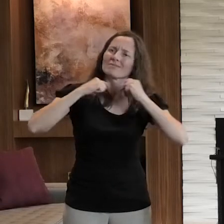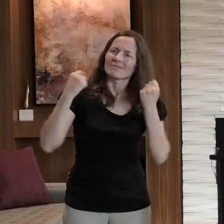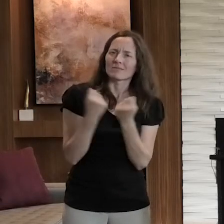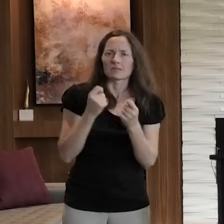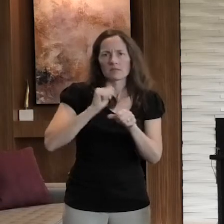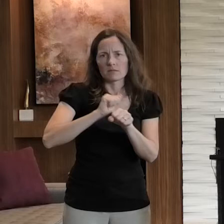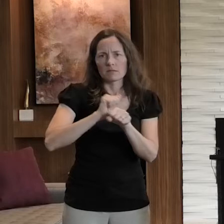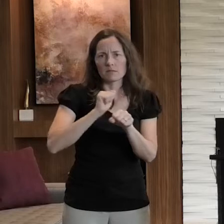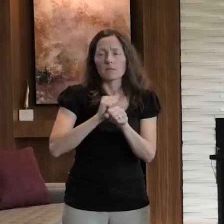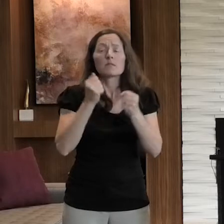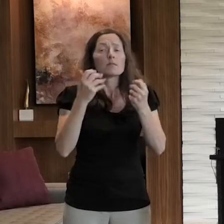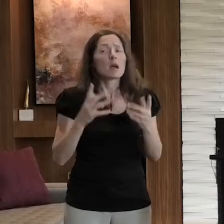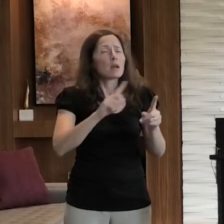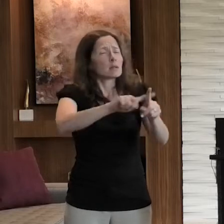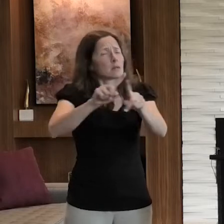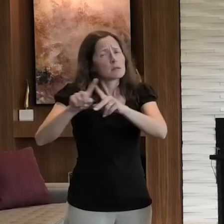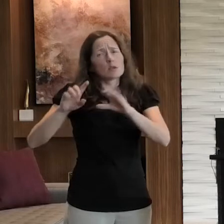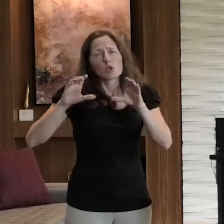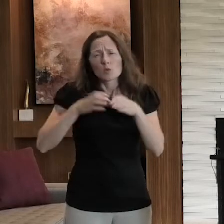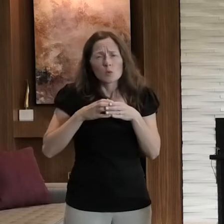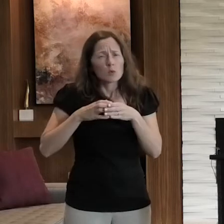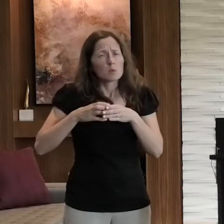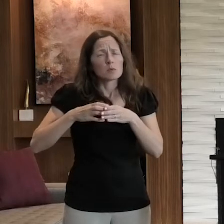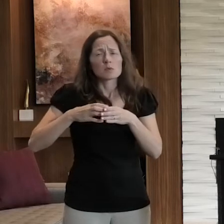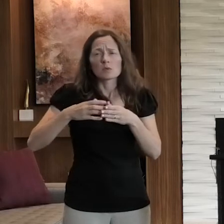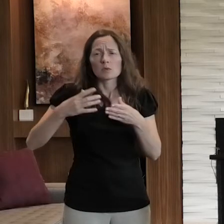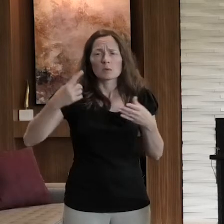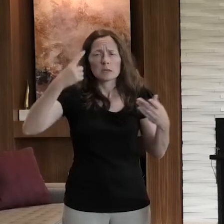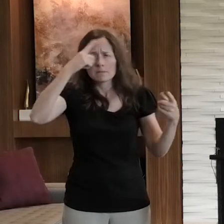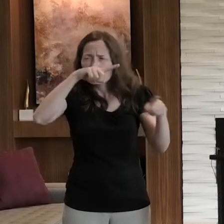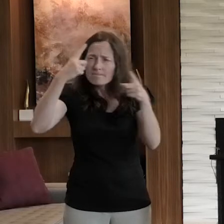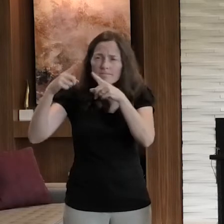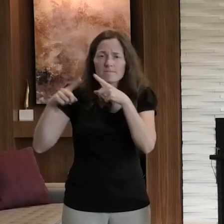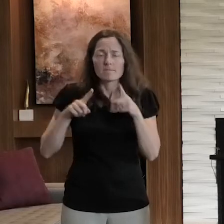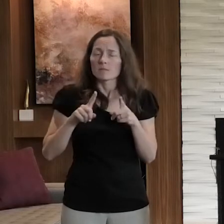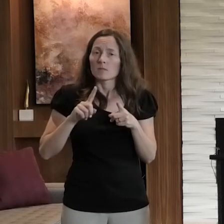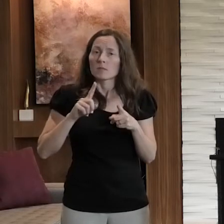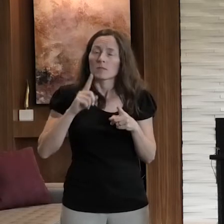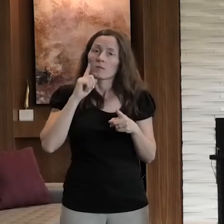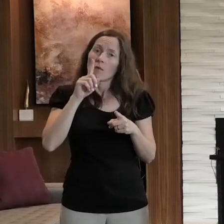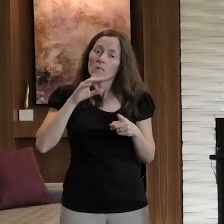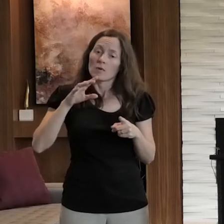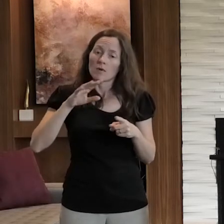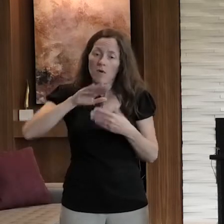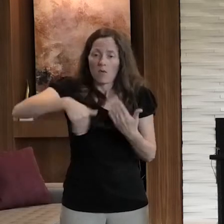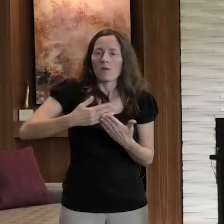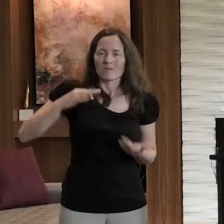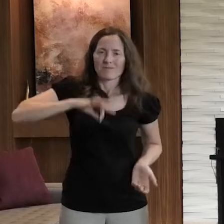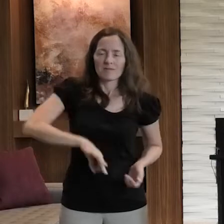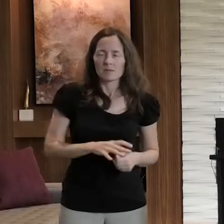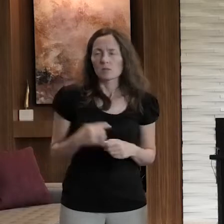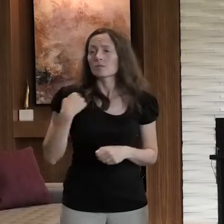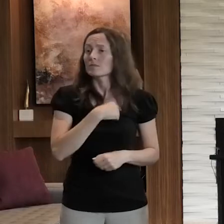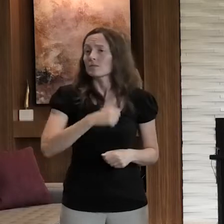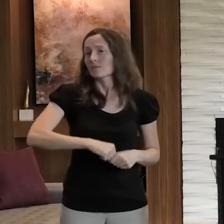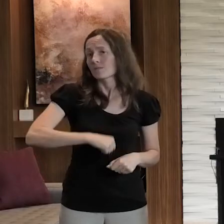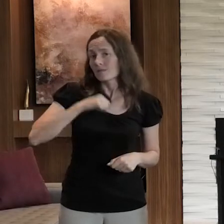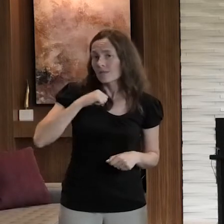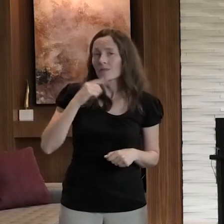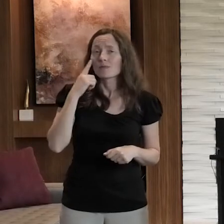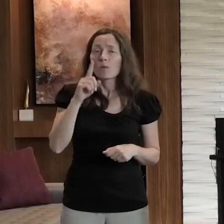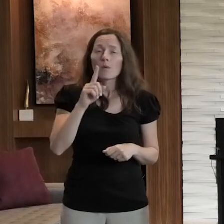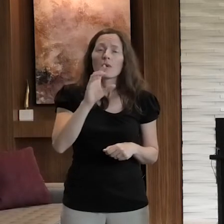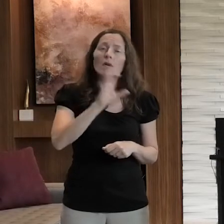groups participate in these practical solutions, and again, we all benefit. We are proud to be making Howard County and downtown